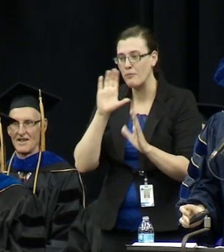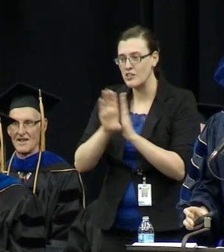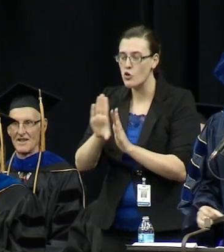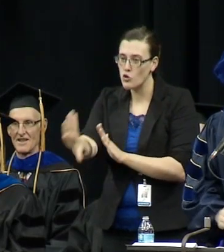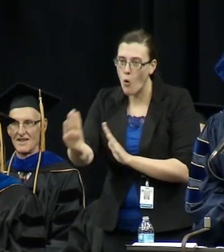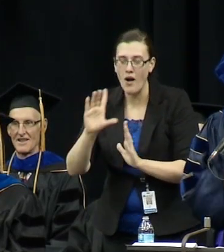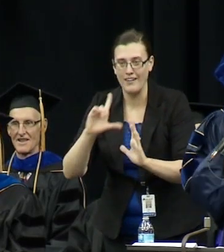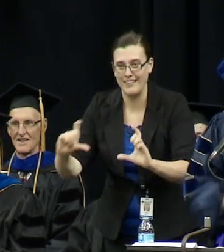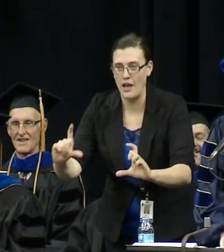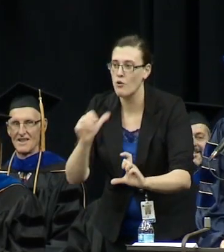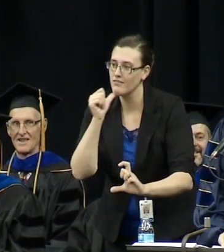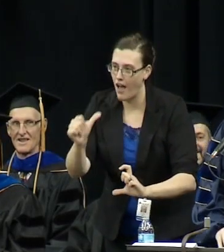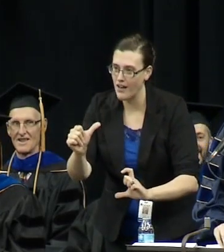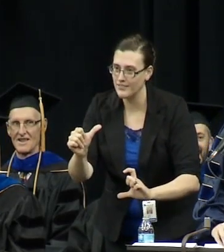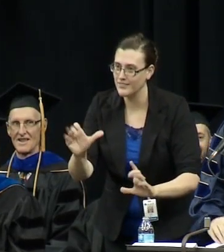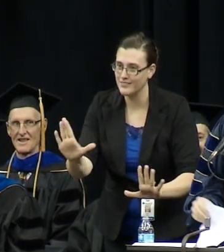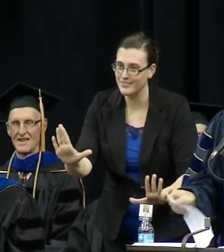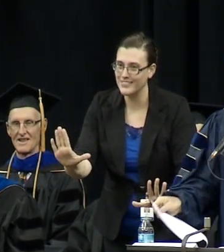camera. No.